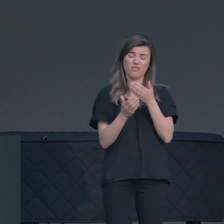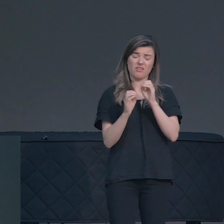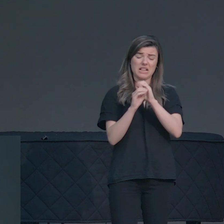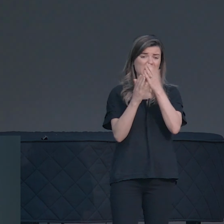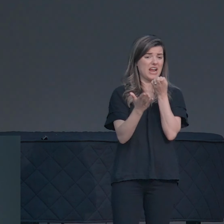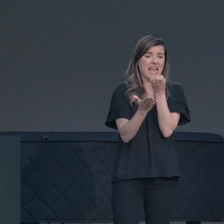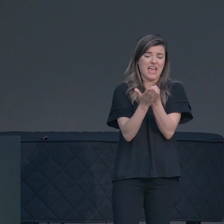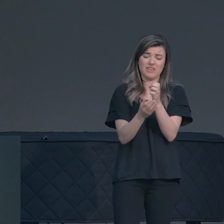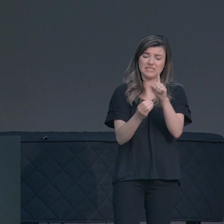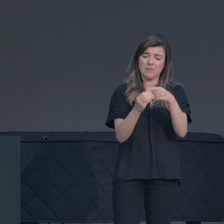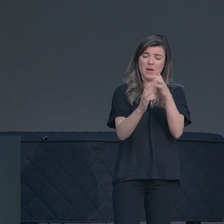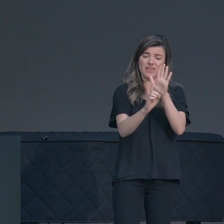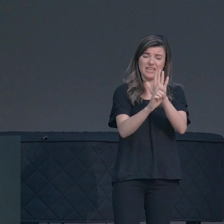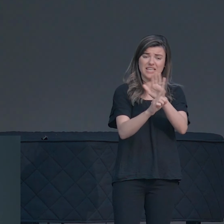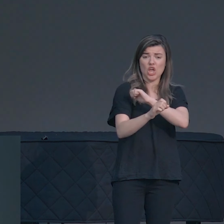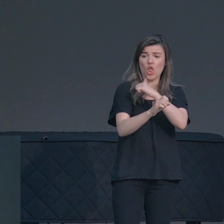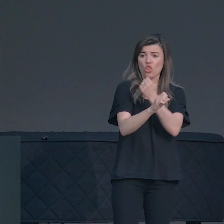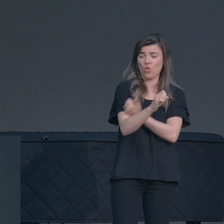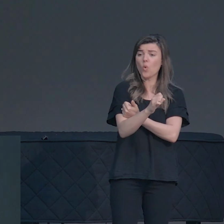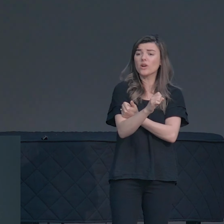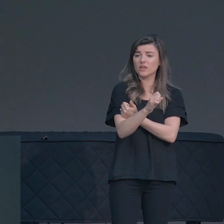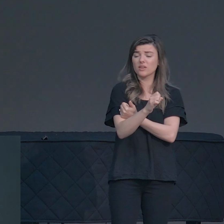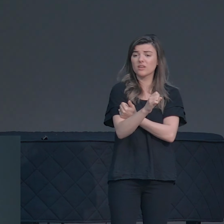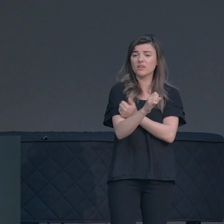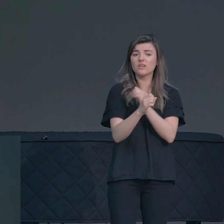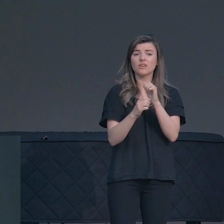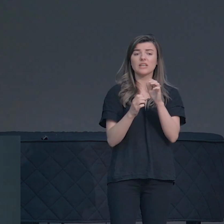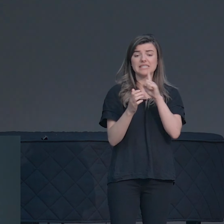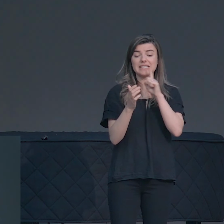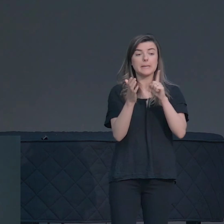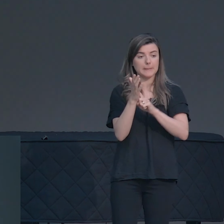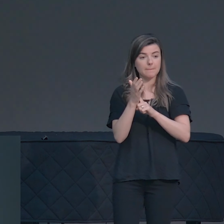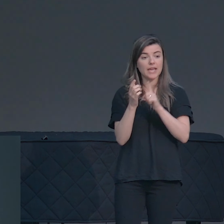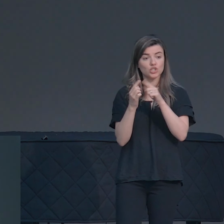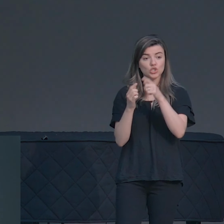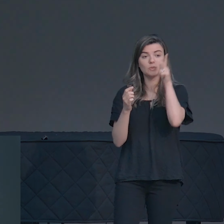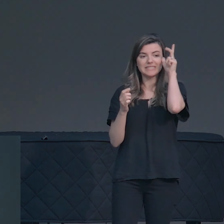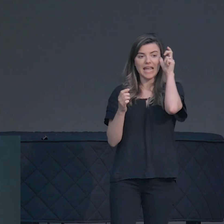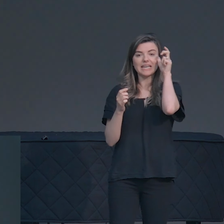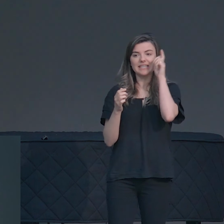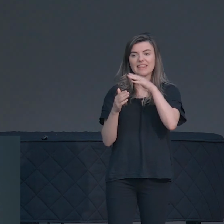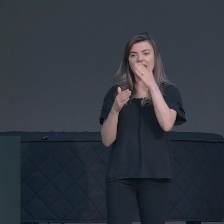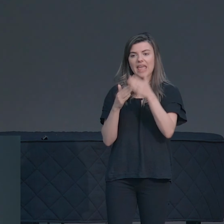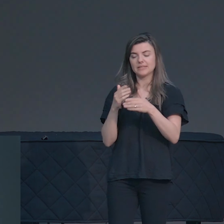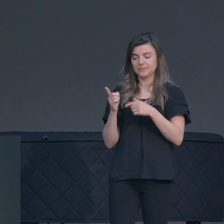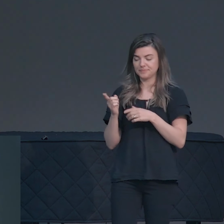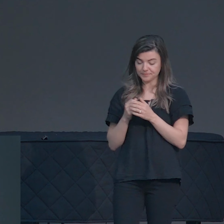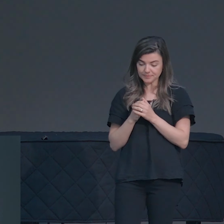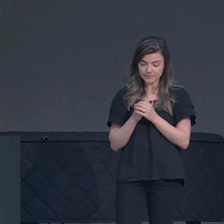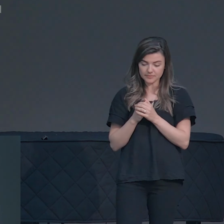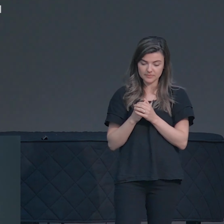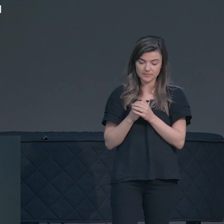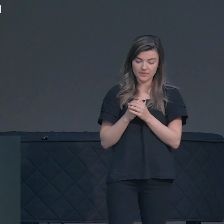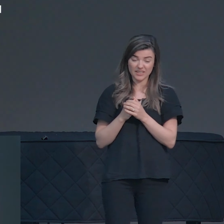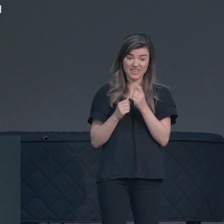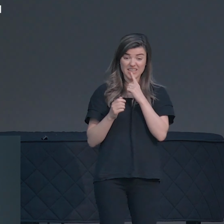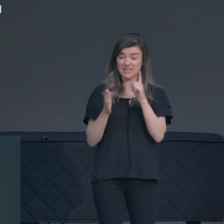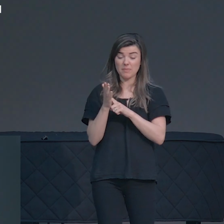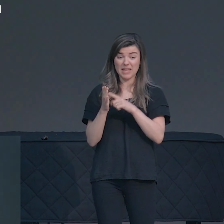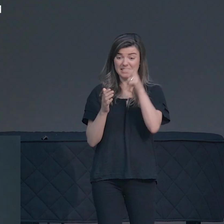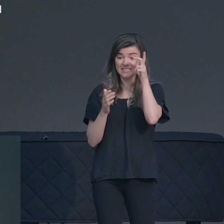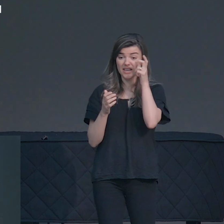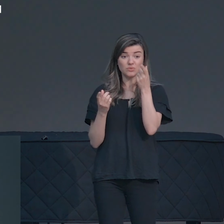of the authority of Jesus is found in the command that he gives to Satan at the end. Jesus commands Satan, and what